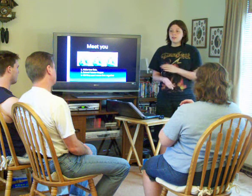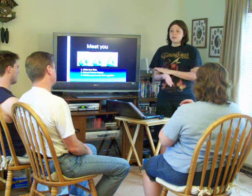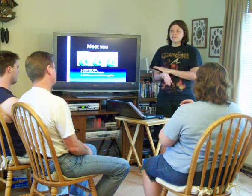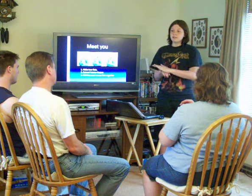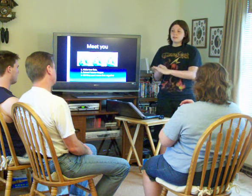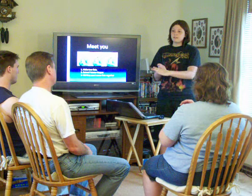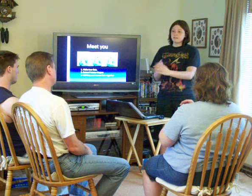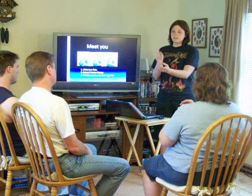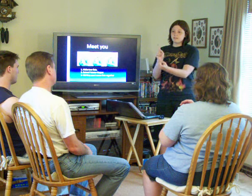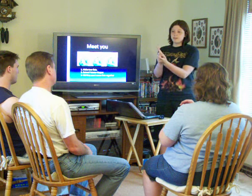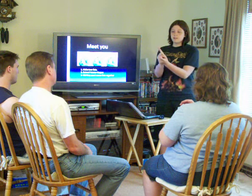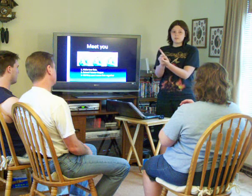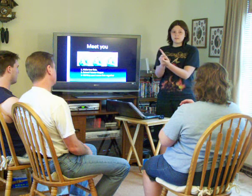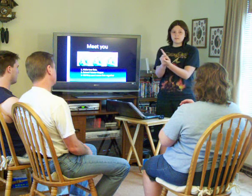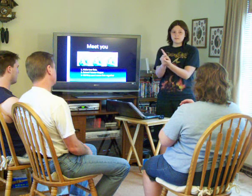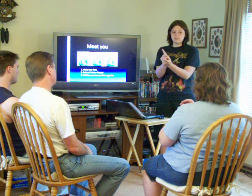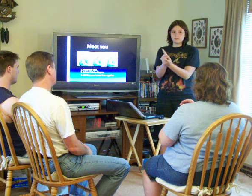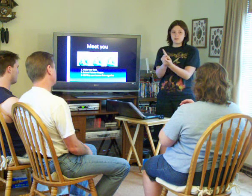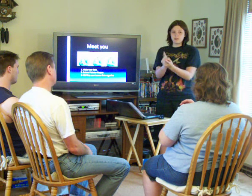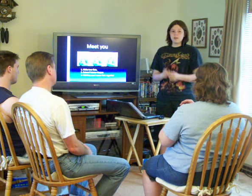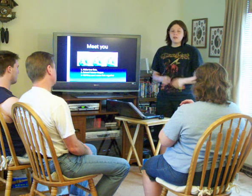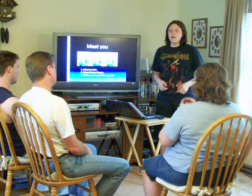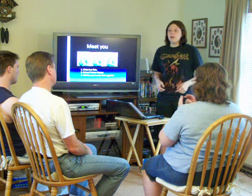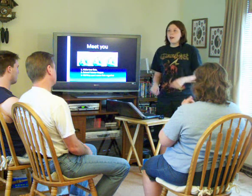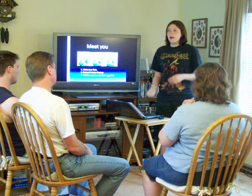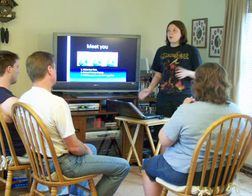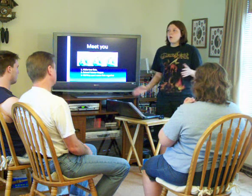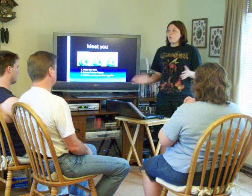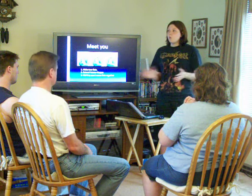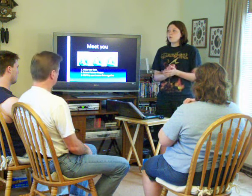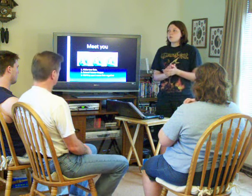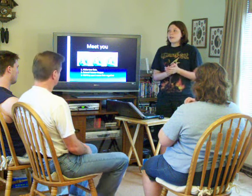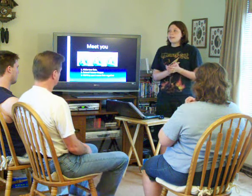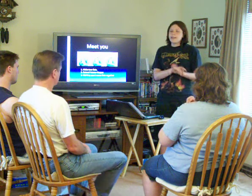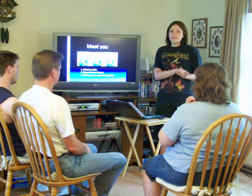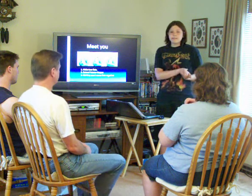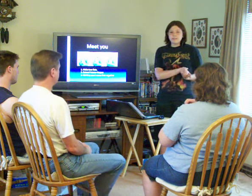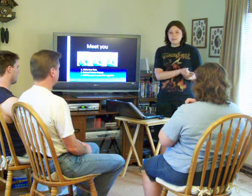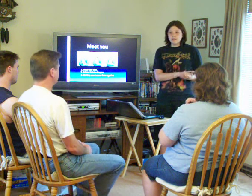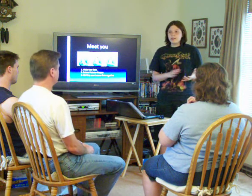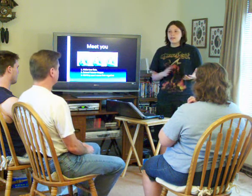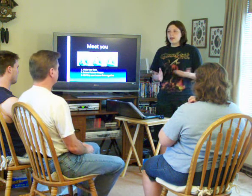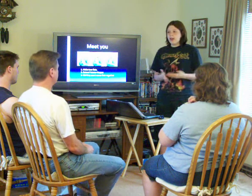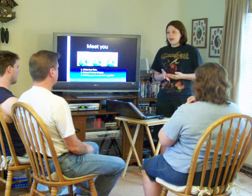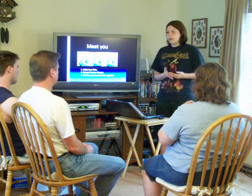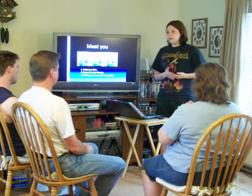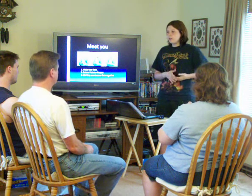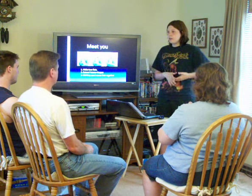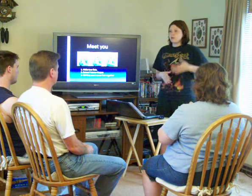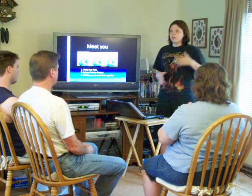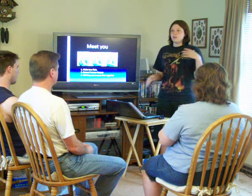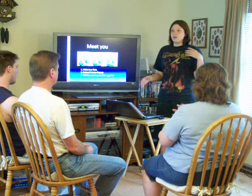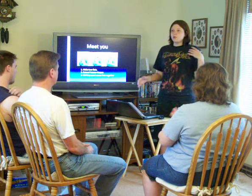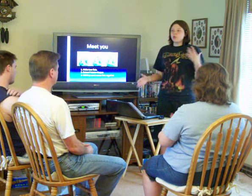It's nice to meet you. Now, words like is and a and to,